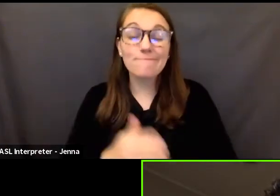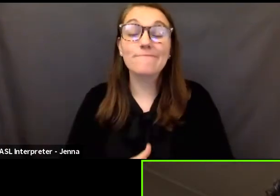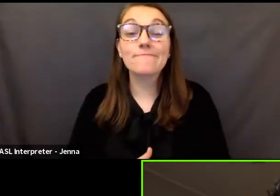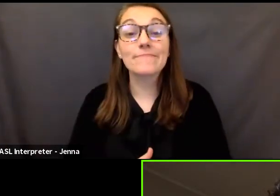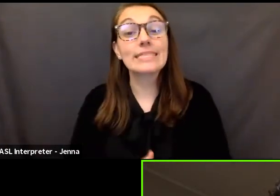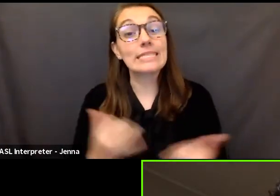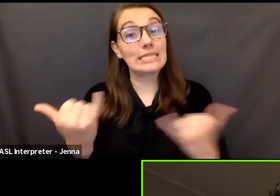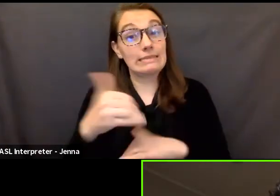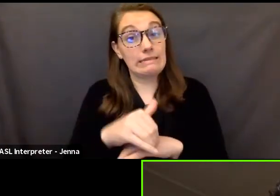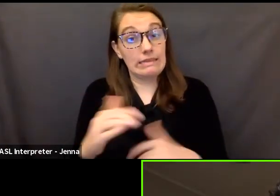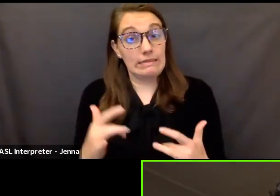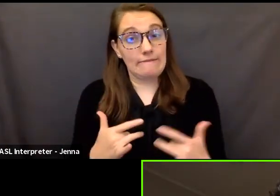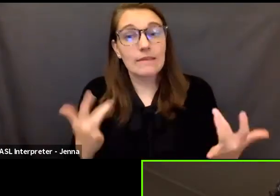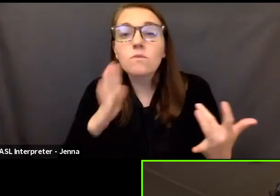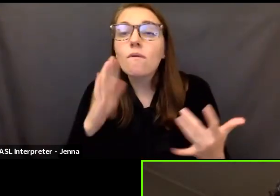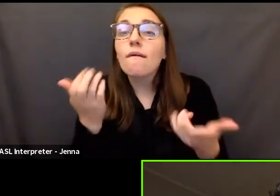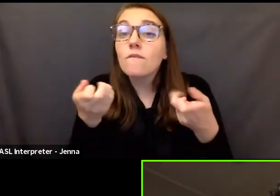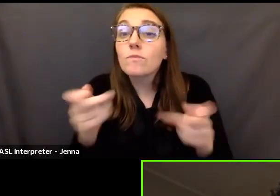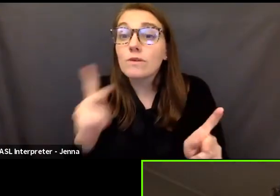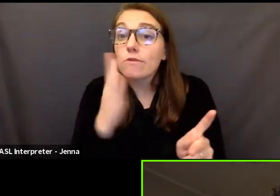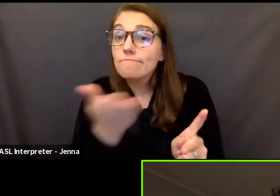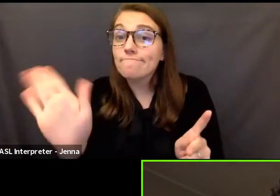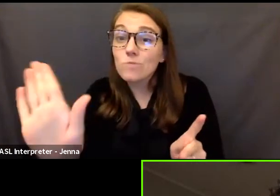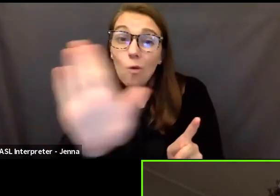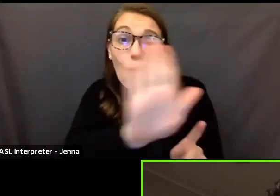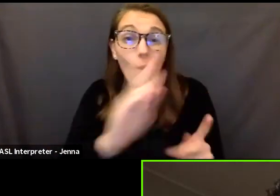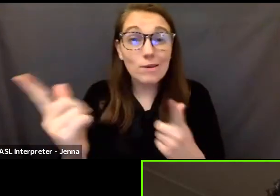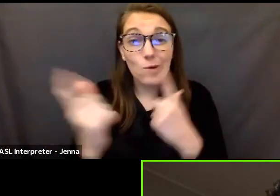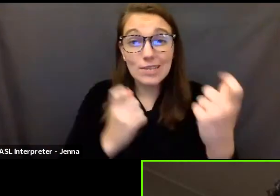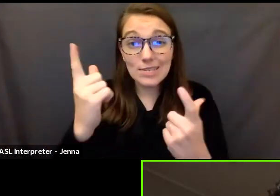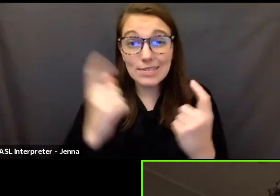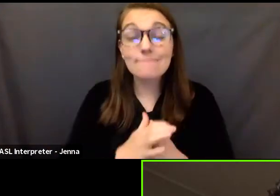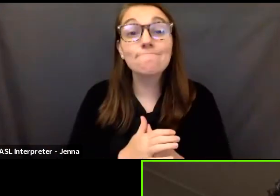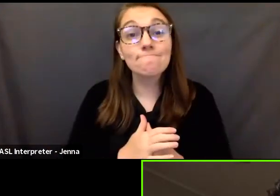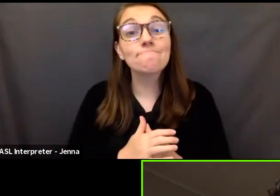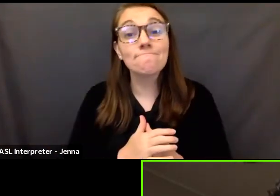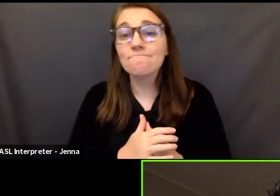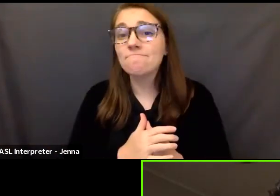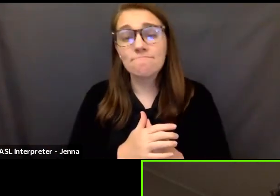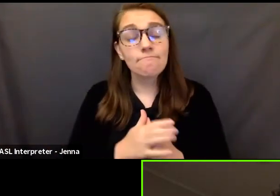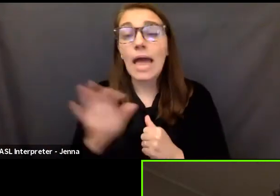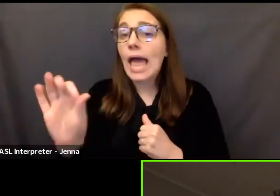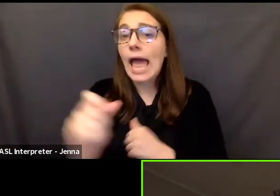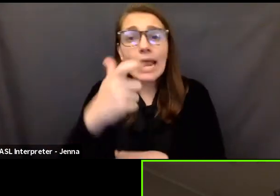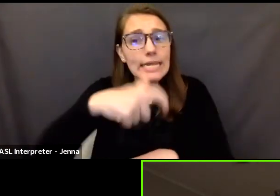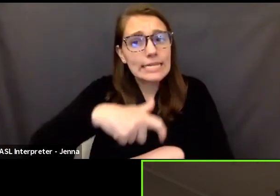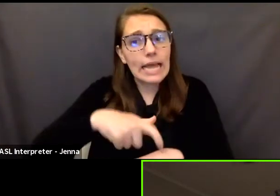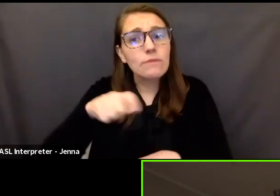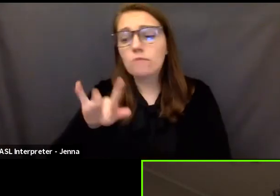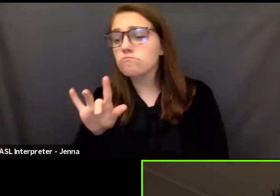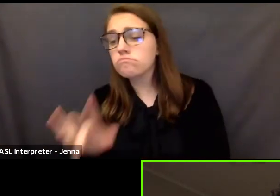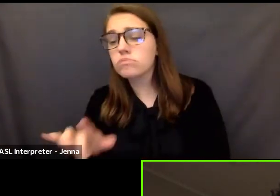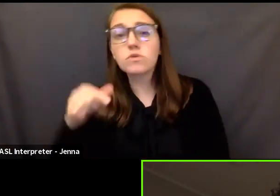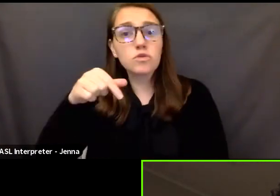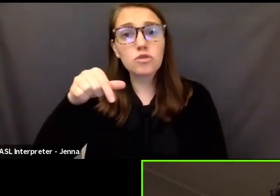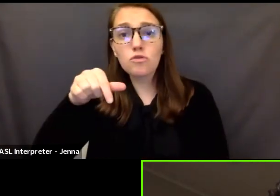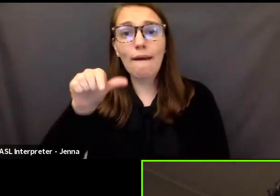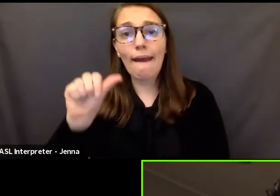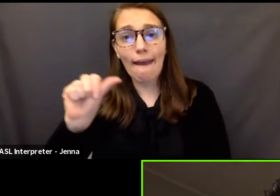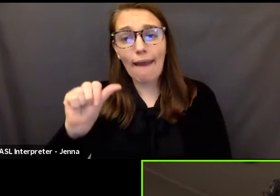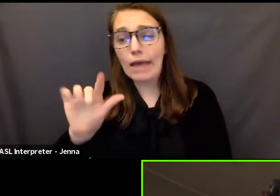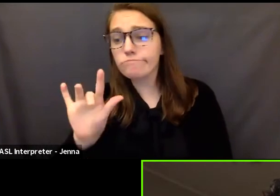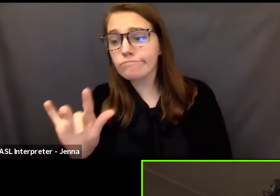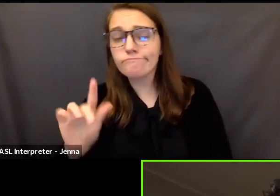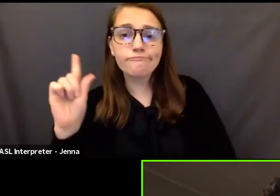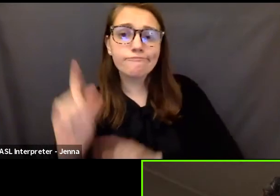be an opportunity for questions from the audience. You can, however, post questions at any time using the Q&A button at the bottom of our